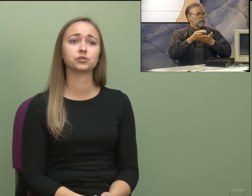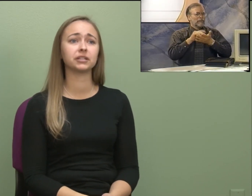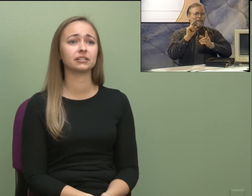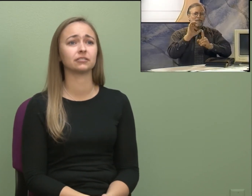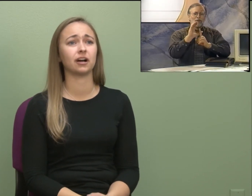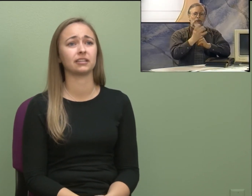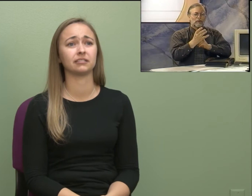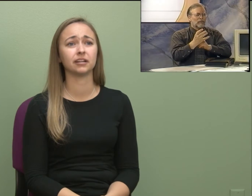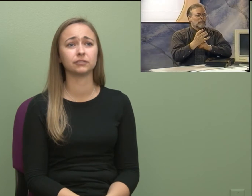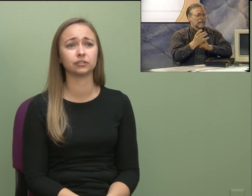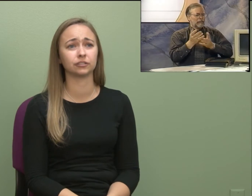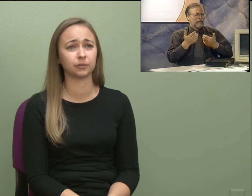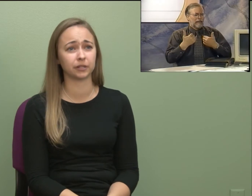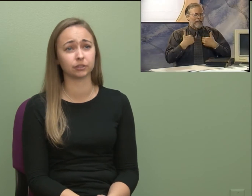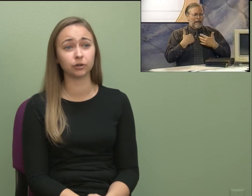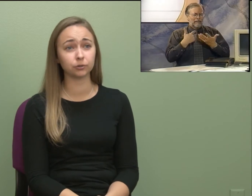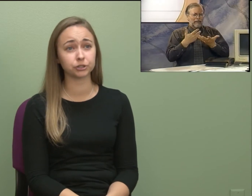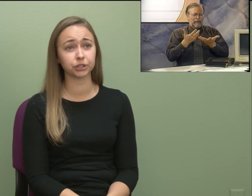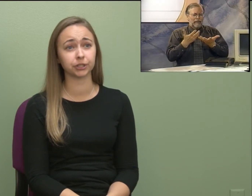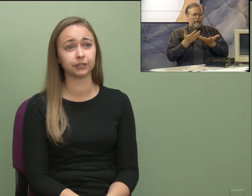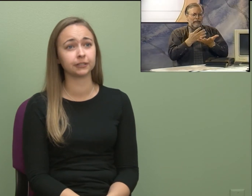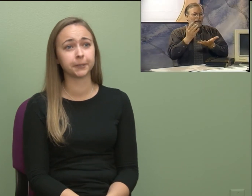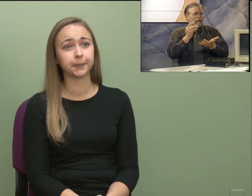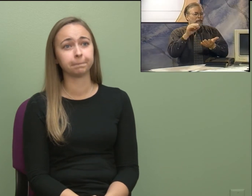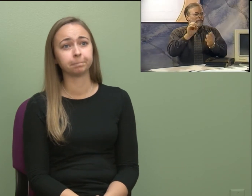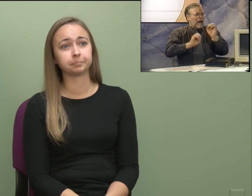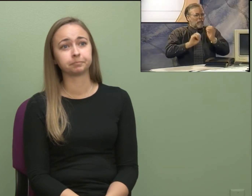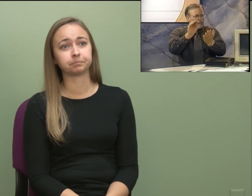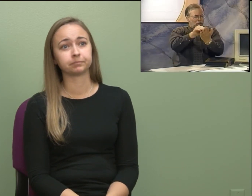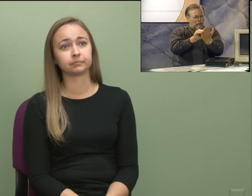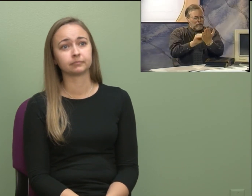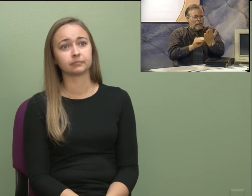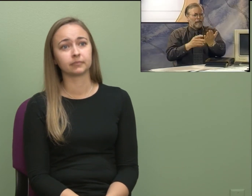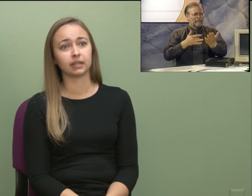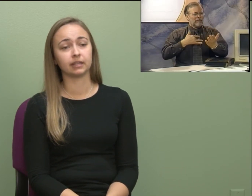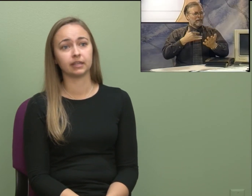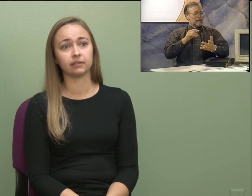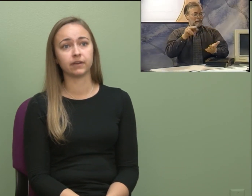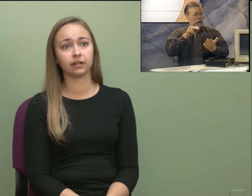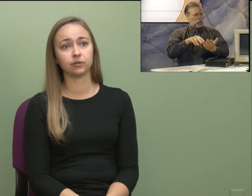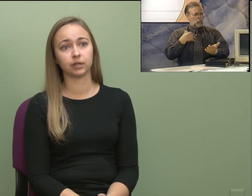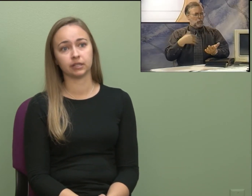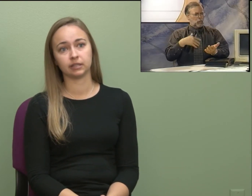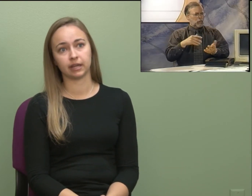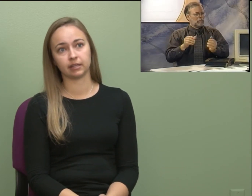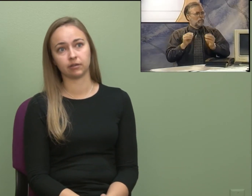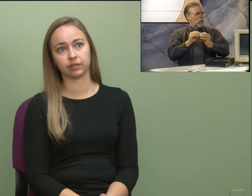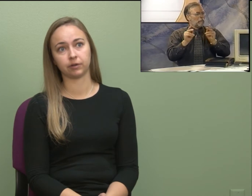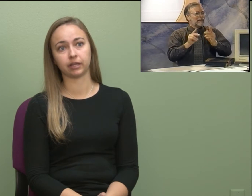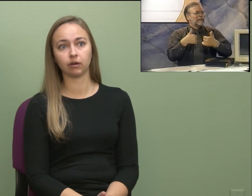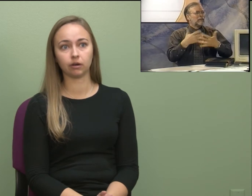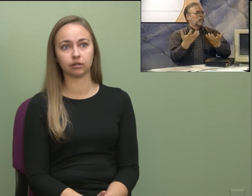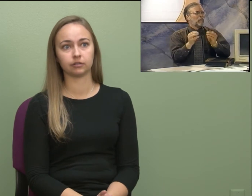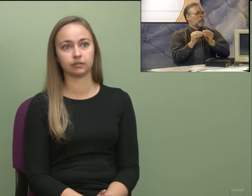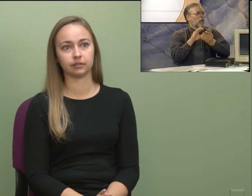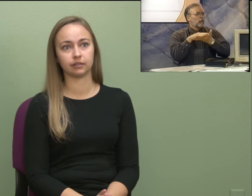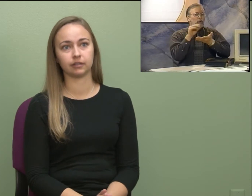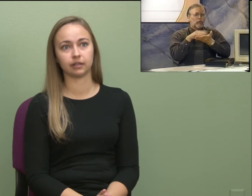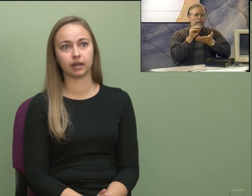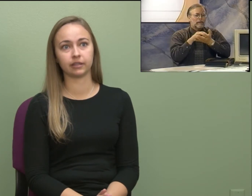Oh, they enjoyed it a lot. They loved to learn about the culture. And they evaluated that. They were like,